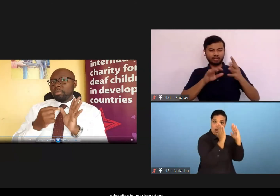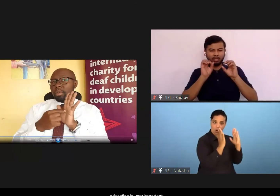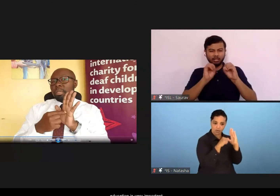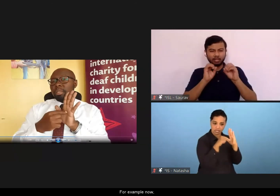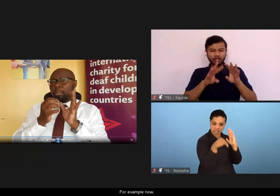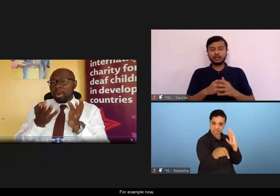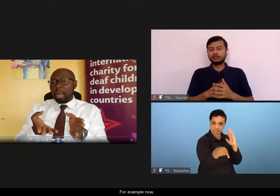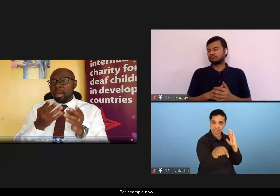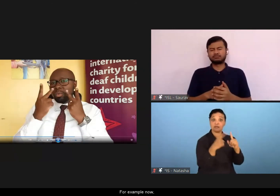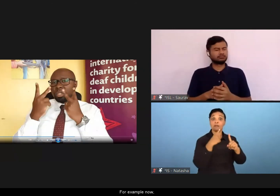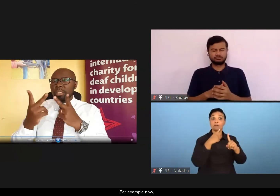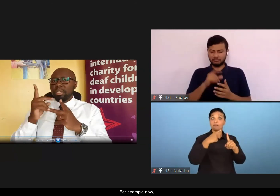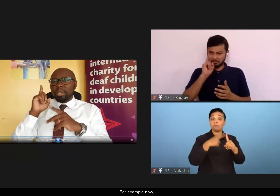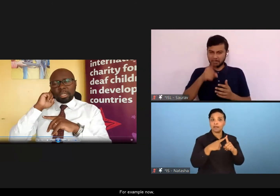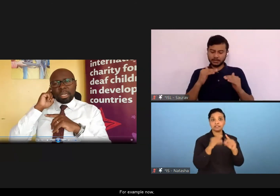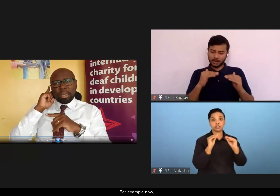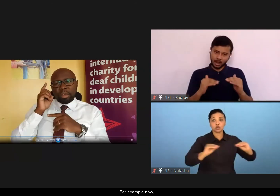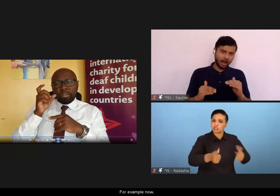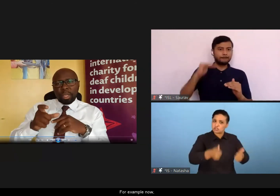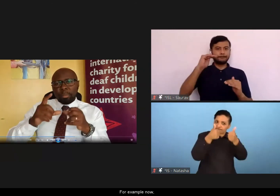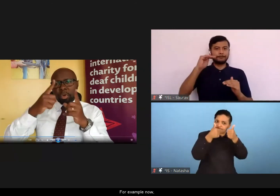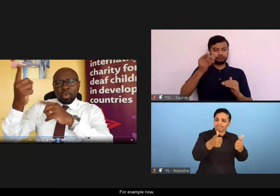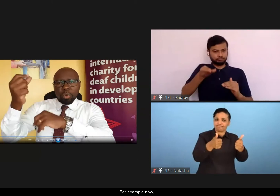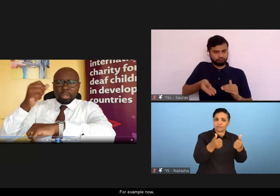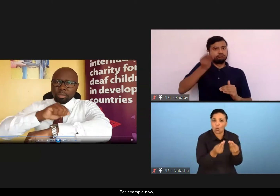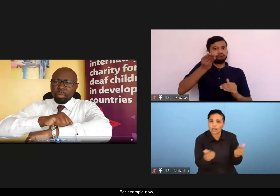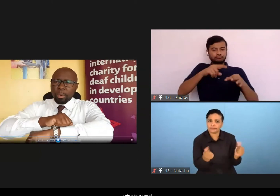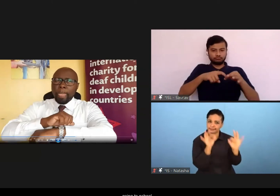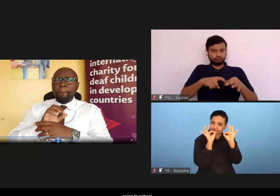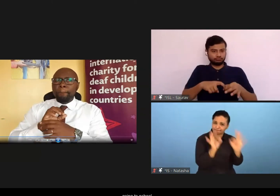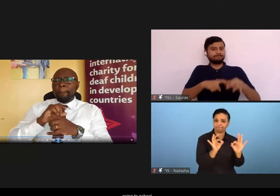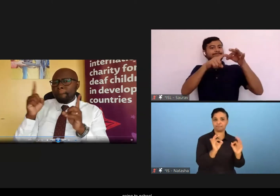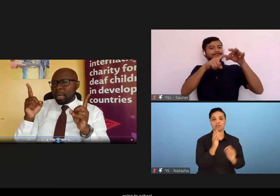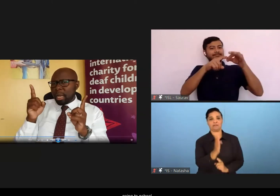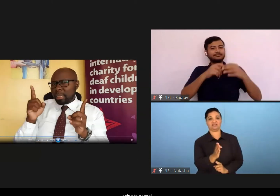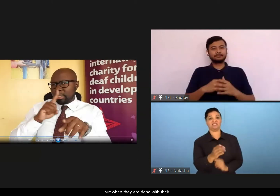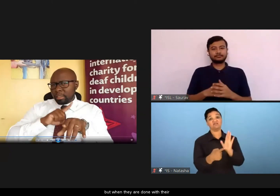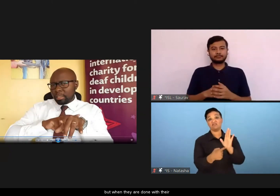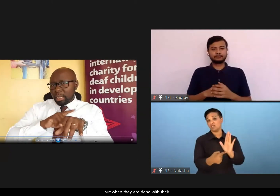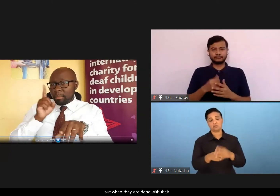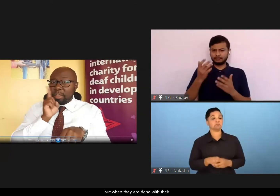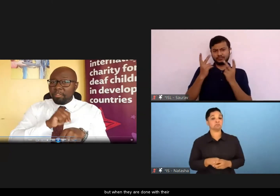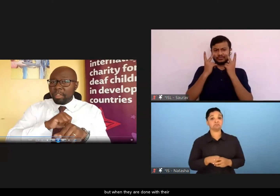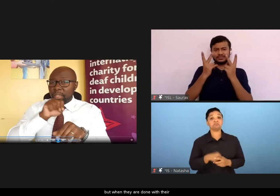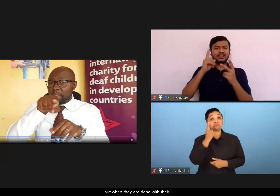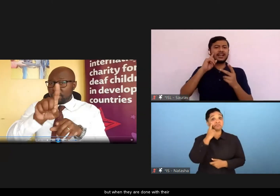important. For example, now you might see deaf people going to school, but when